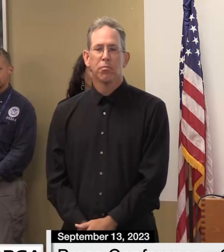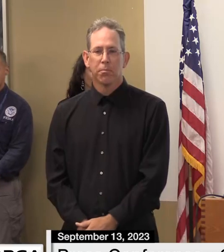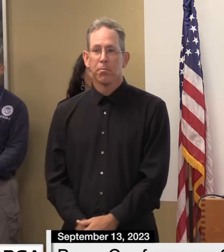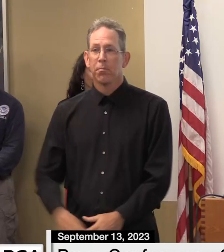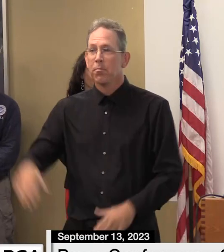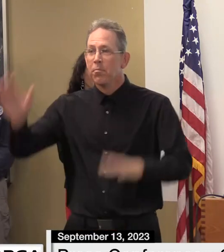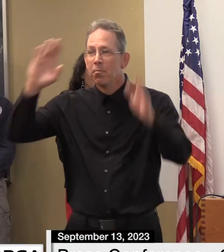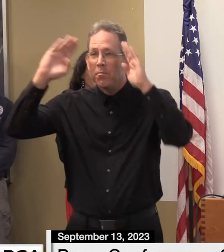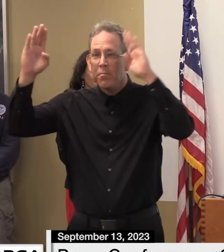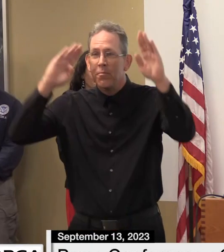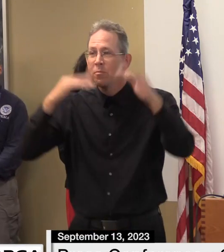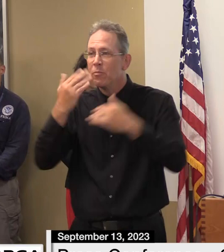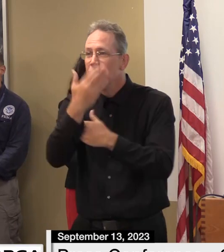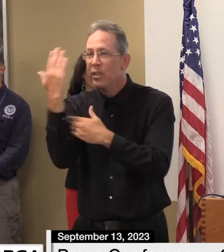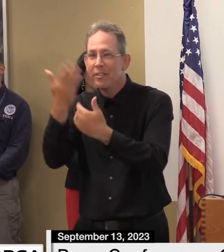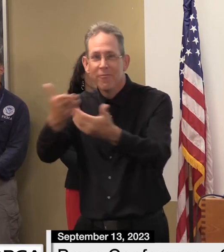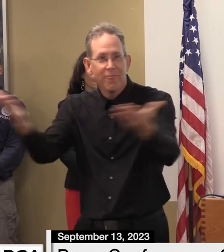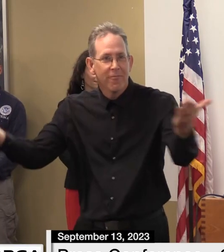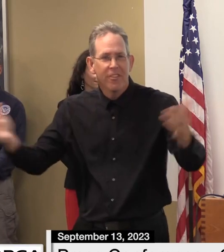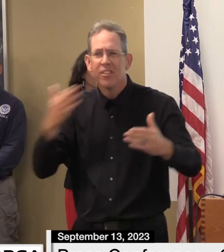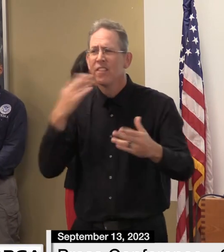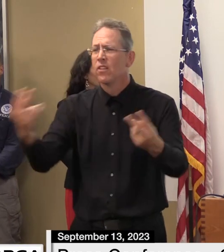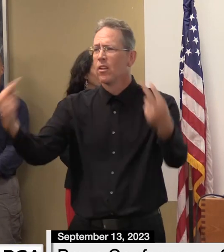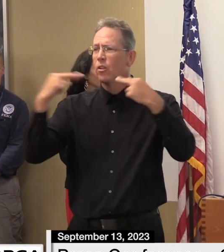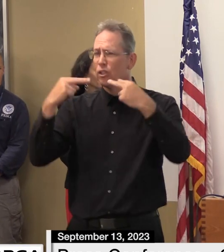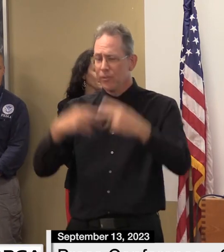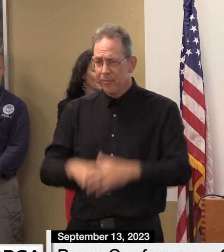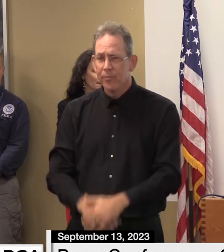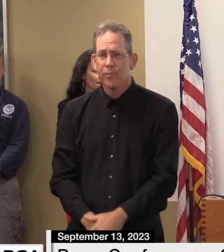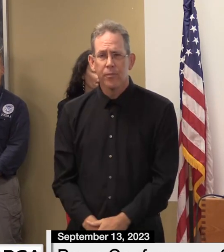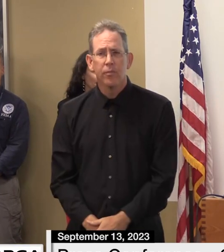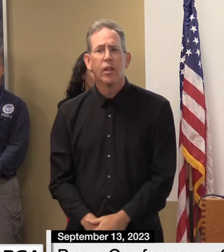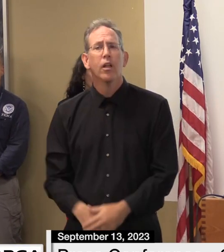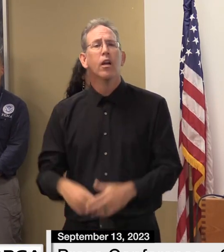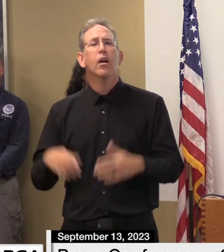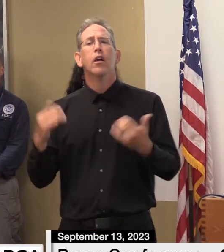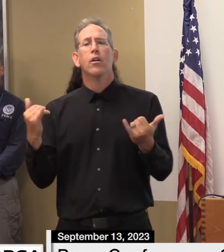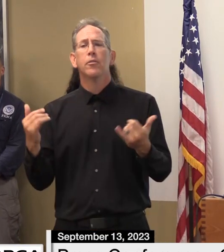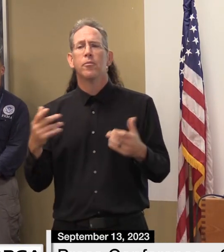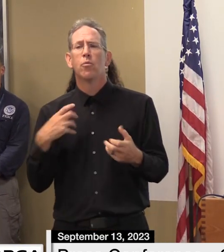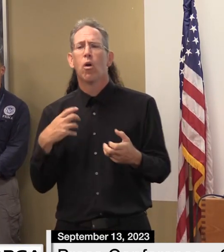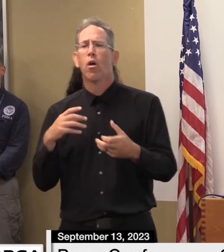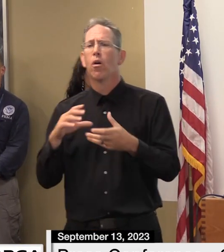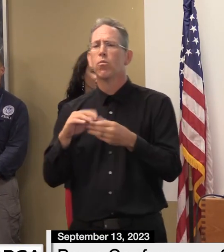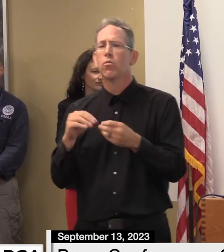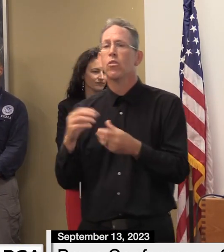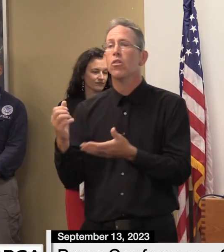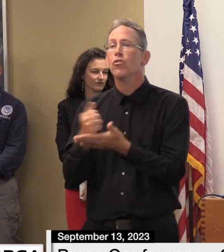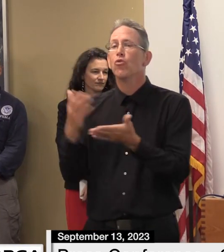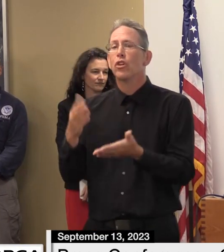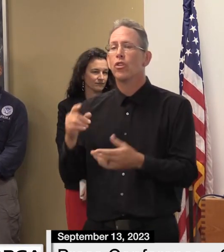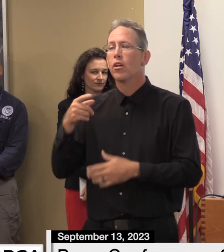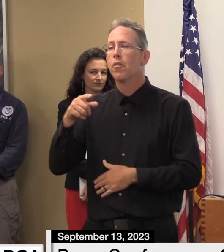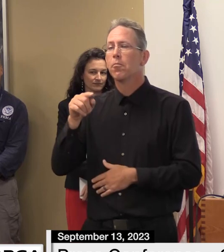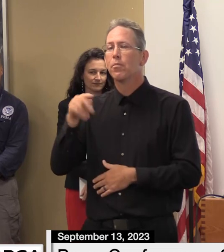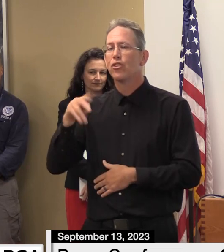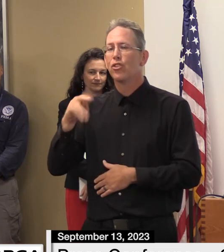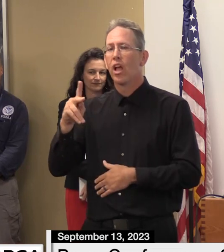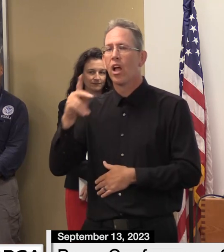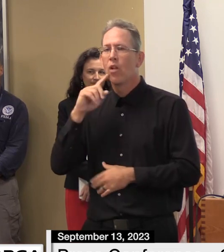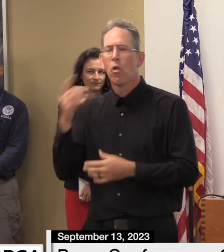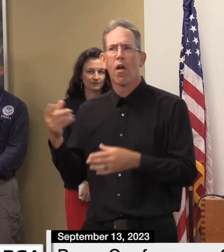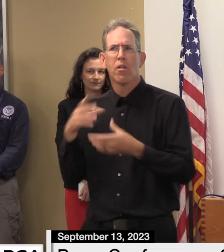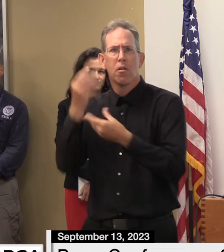Good morning, everyone. Thanks for being here today. It's good to be with Treasurer Pecheck and many other partners to talk about a new important